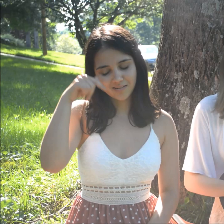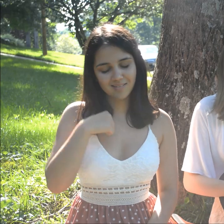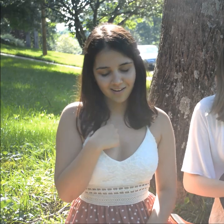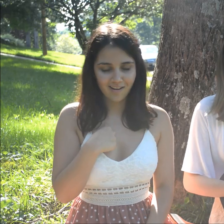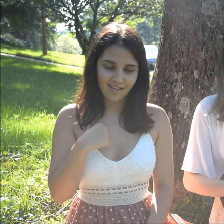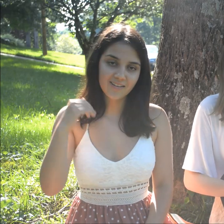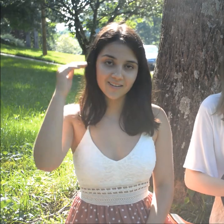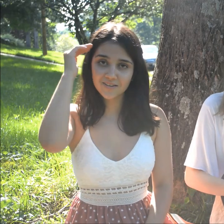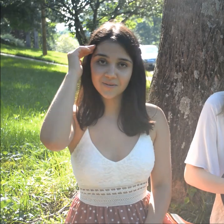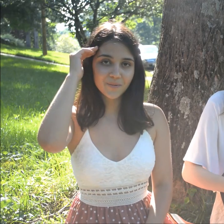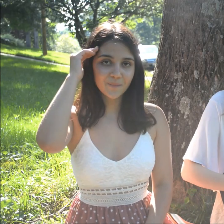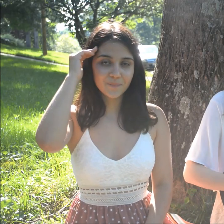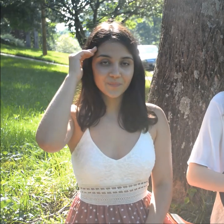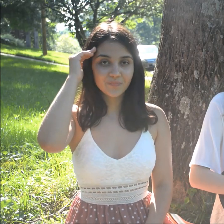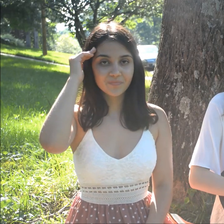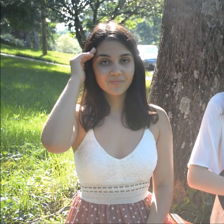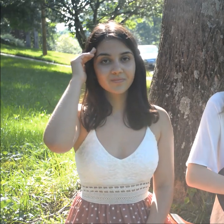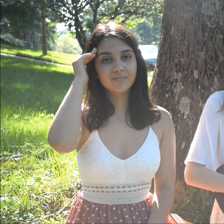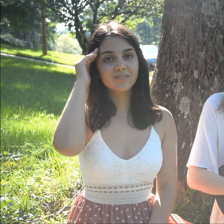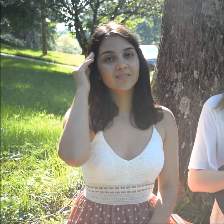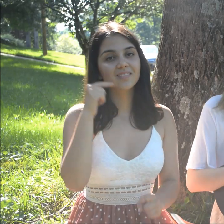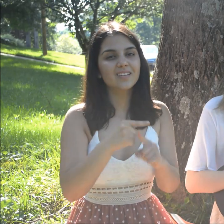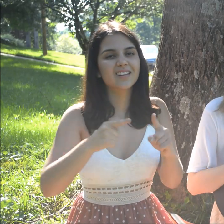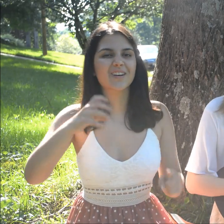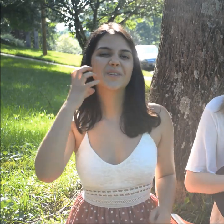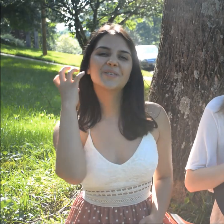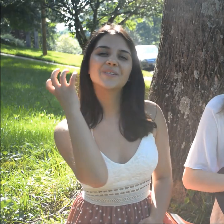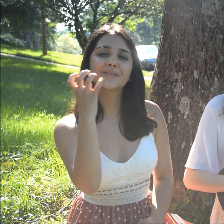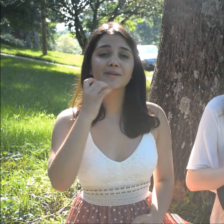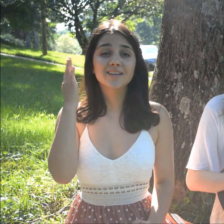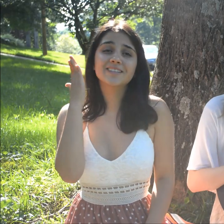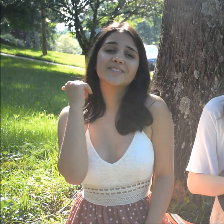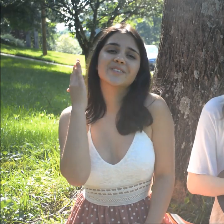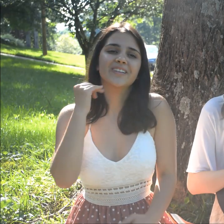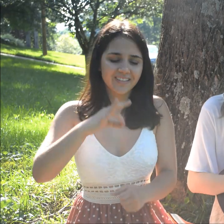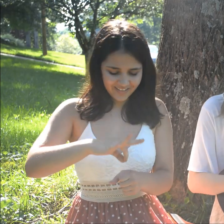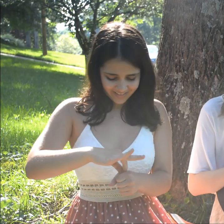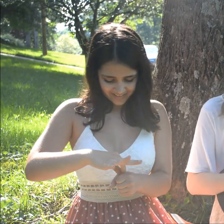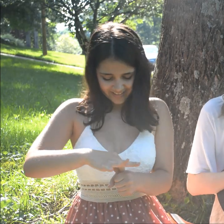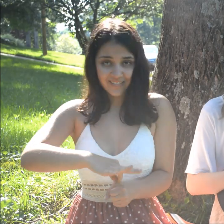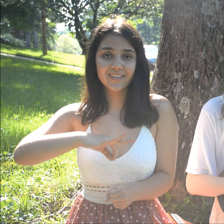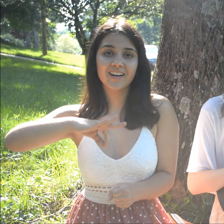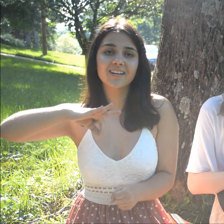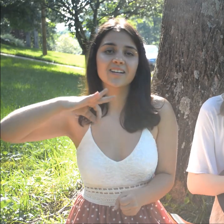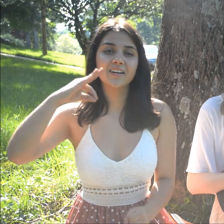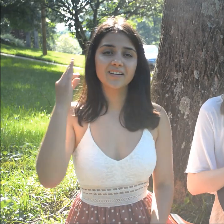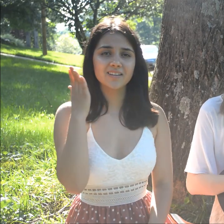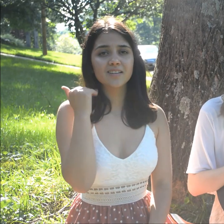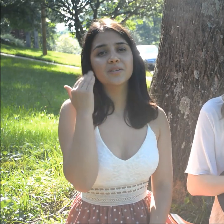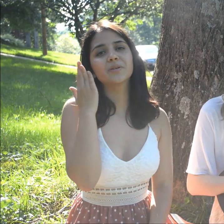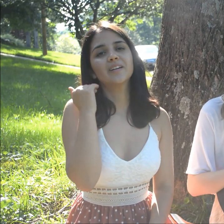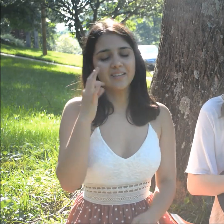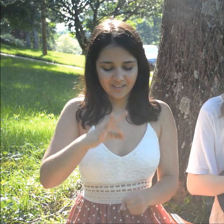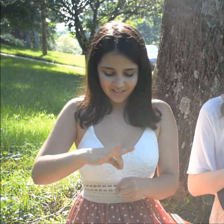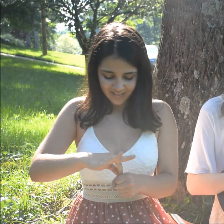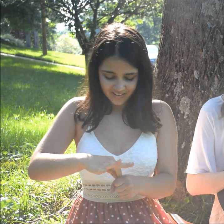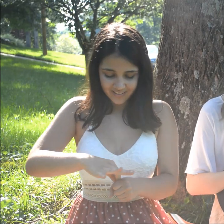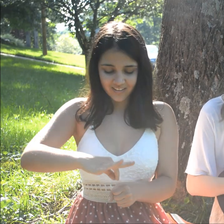I know, but oh Sweet creature, sweet creature,